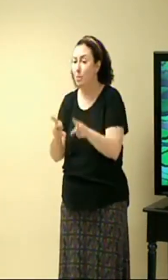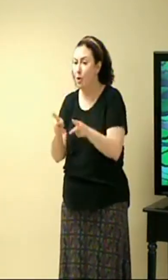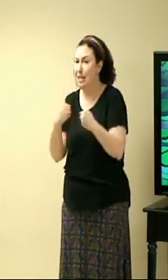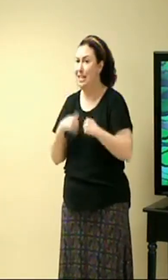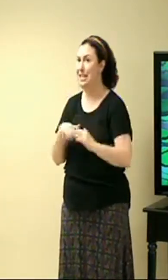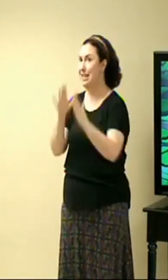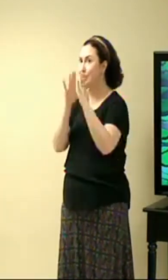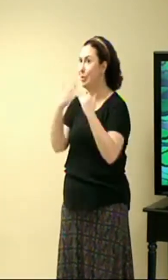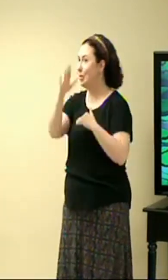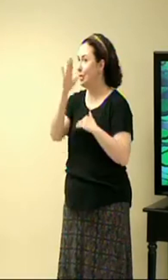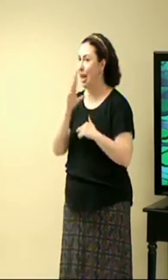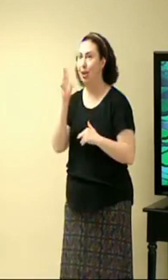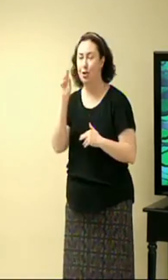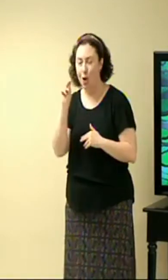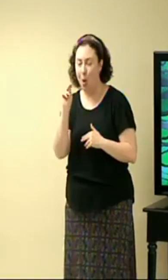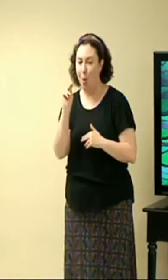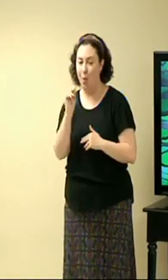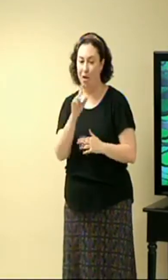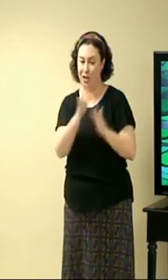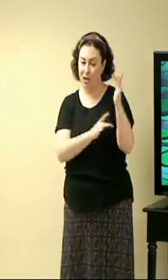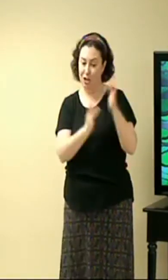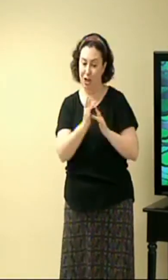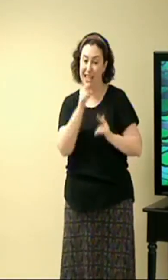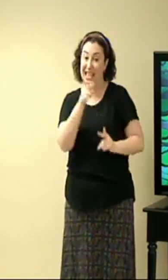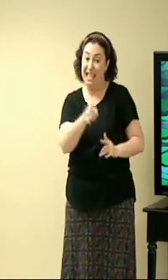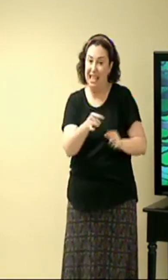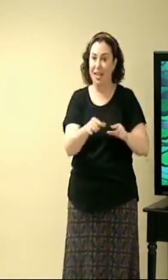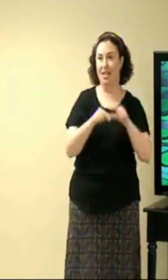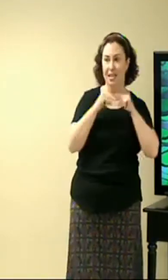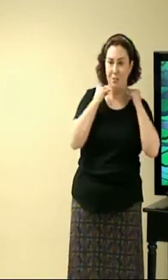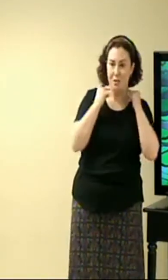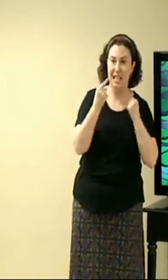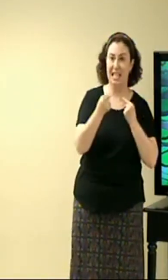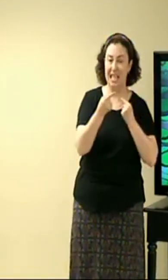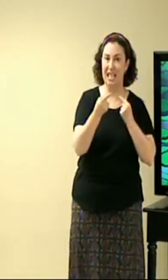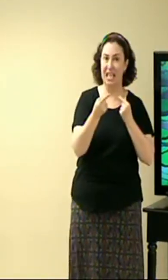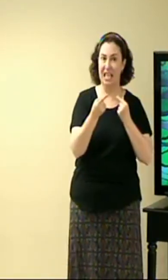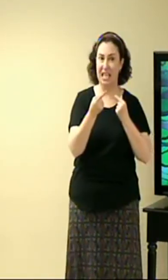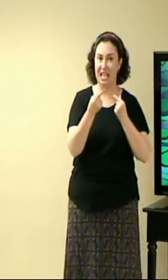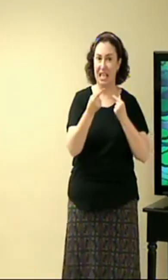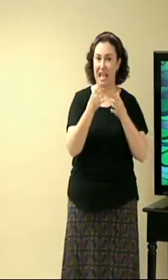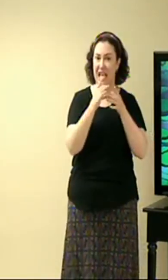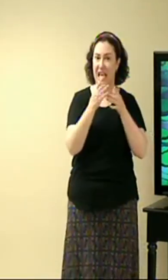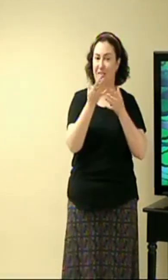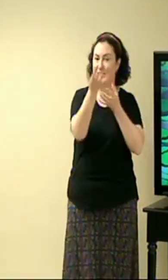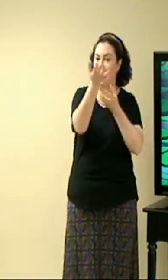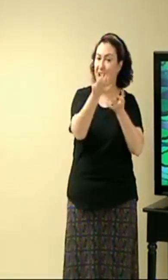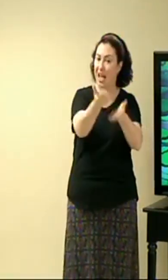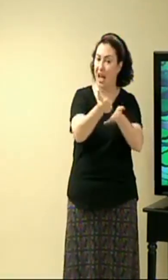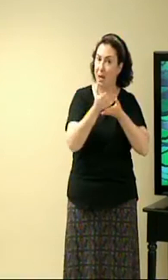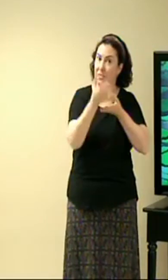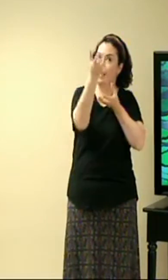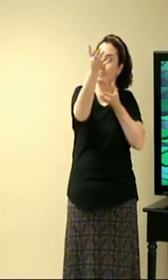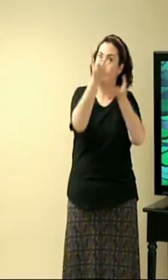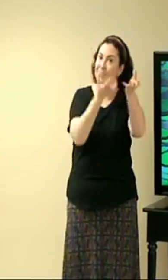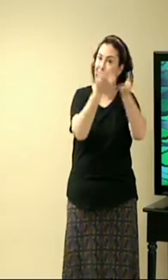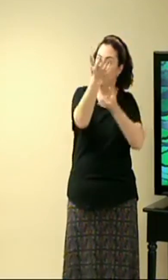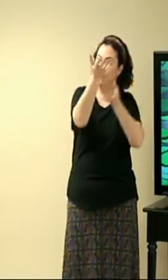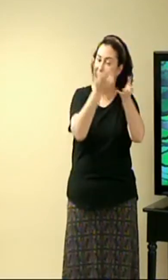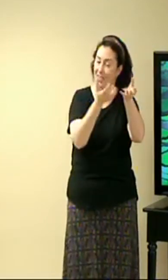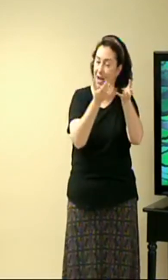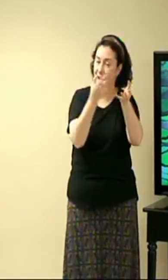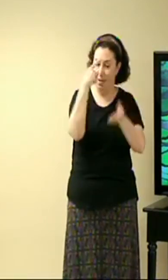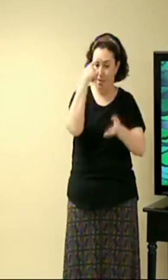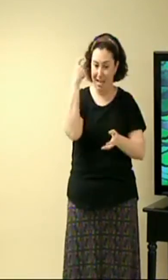the mediator between God and man. Think about for a moment that you can approach God at any time, all because of